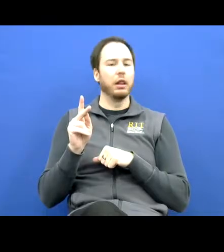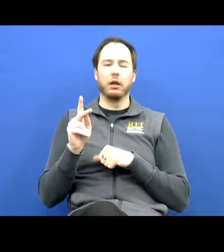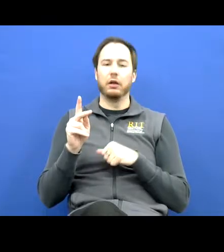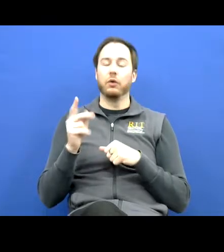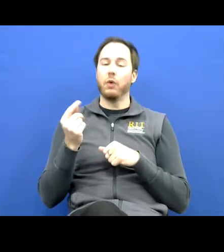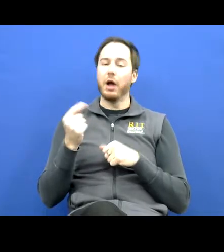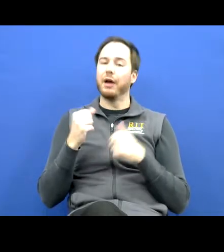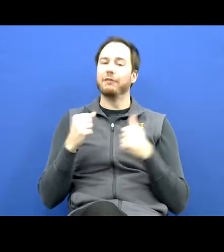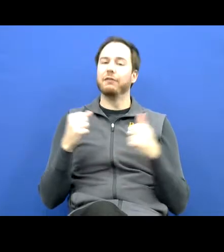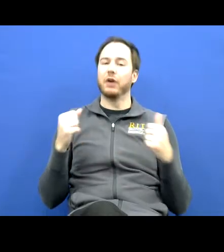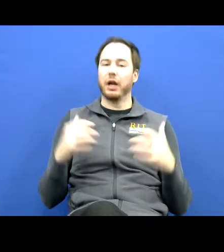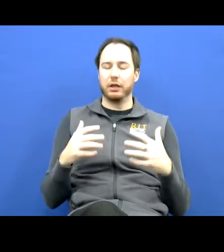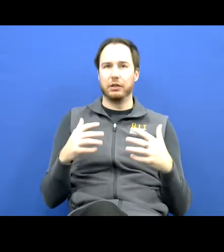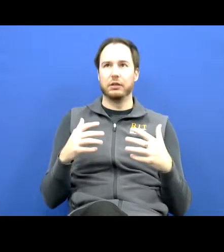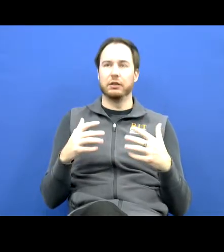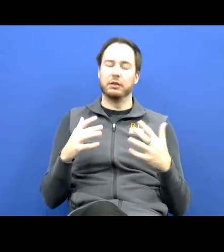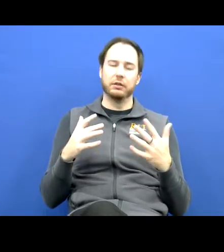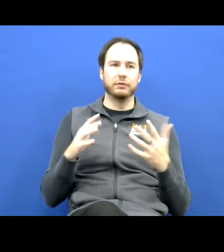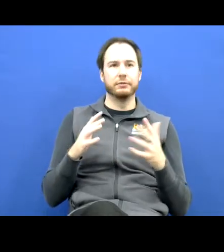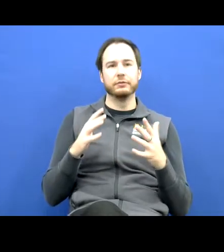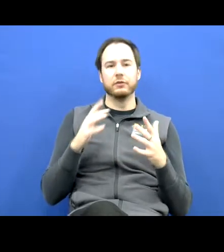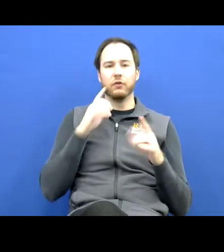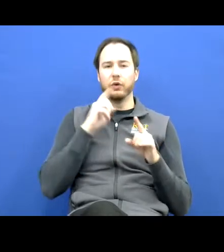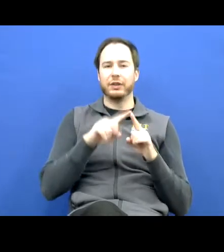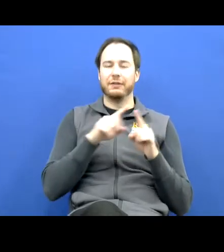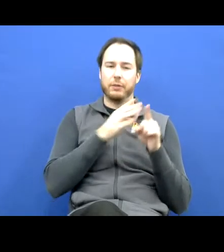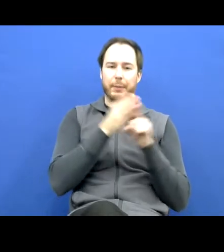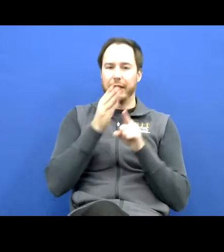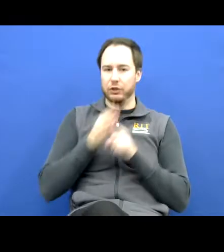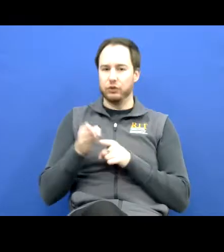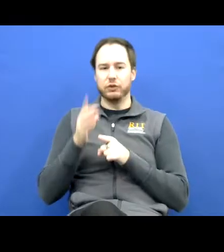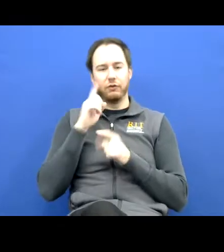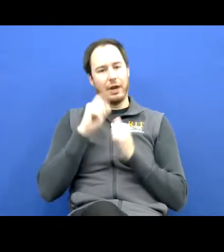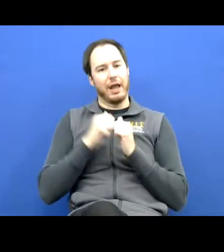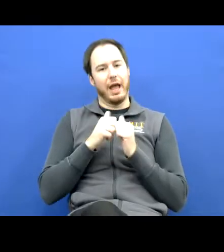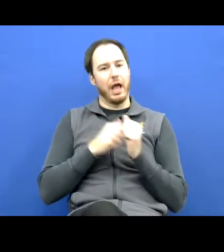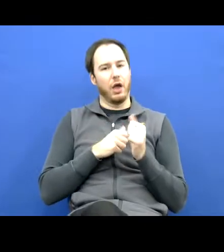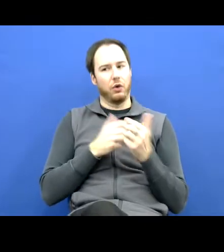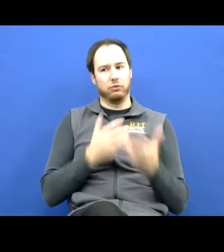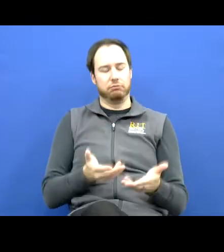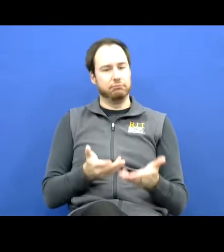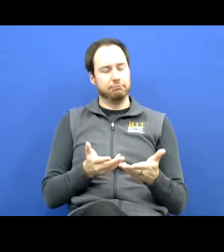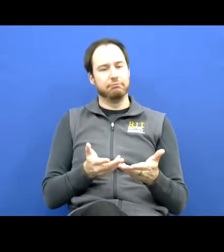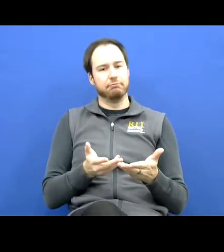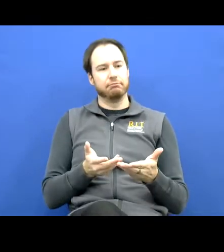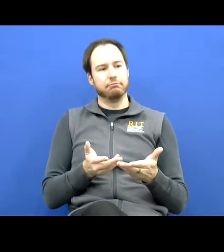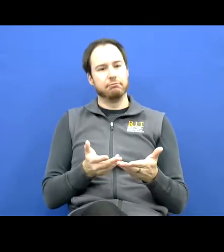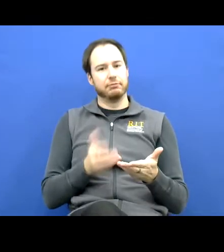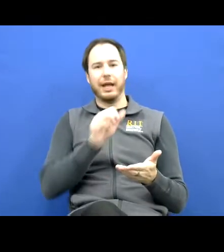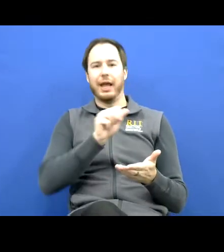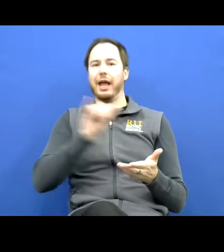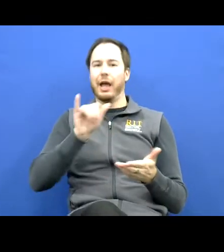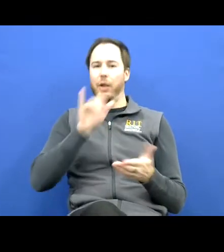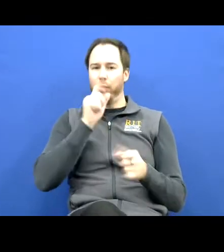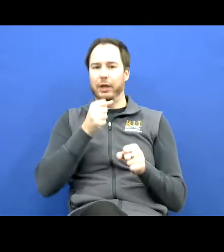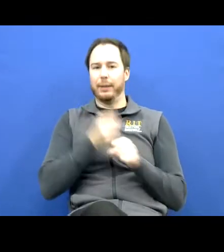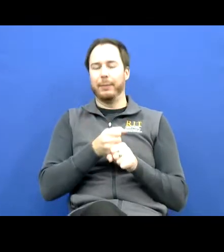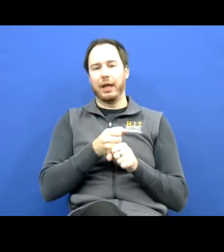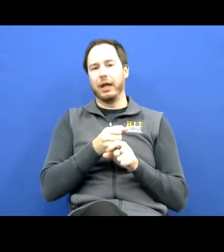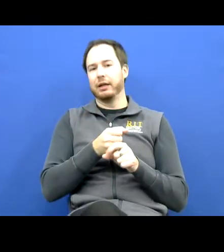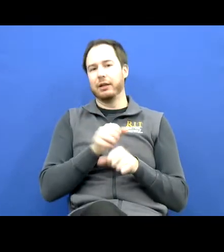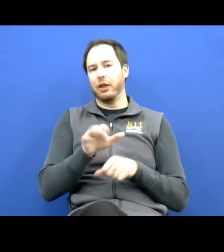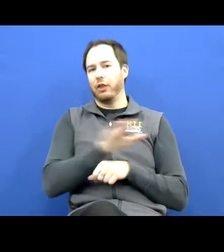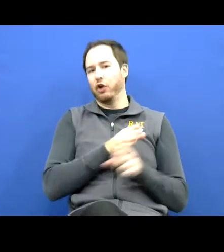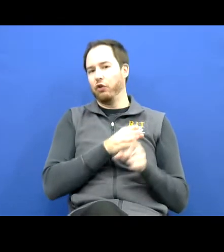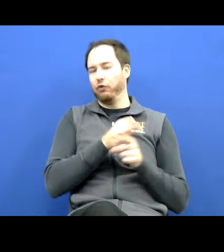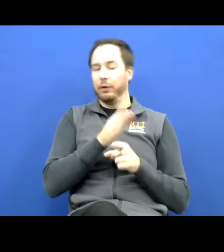afraid in various majors, afraid of the impacts of, AI. My son's